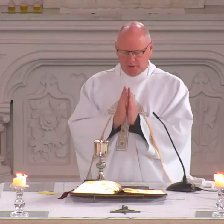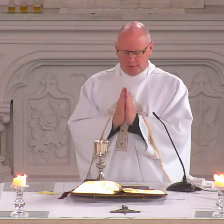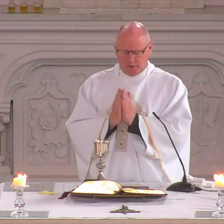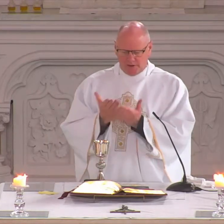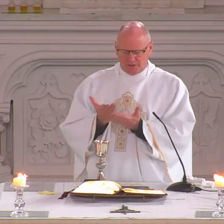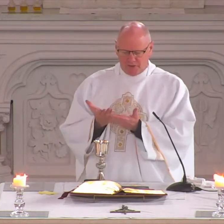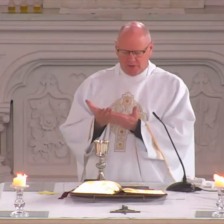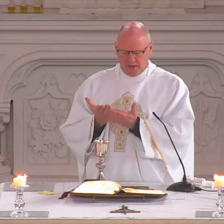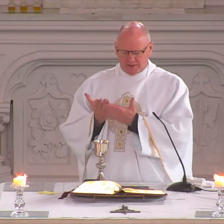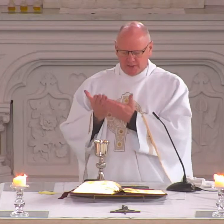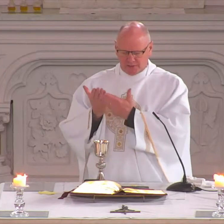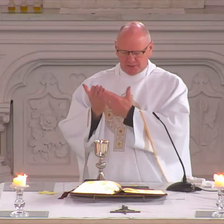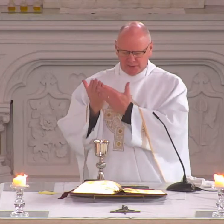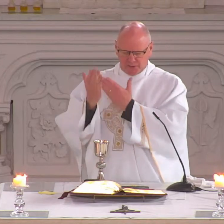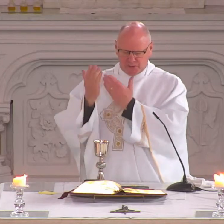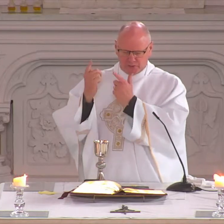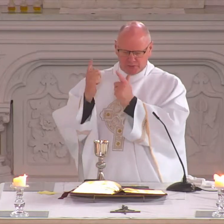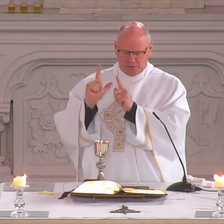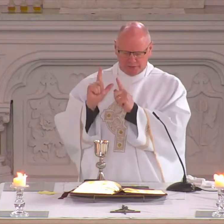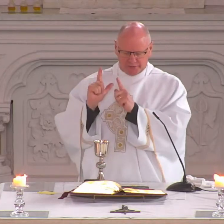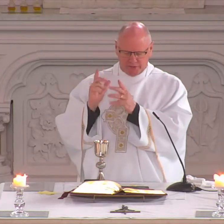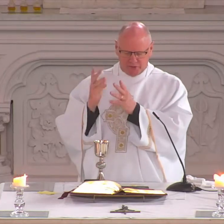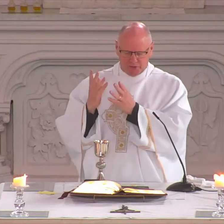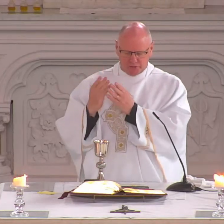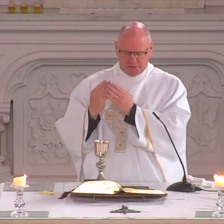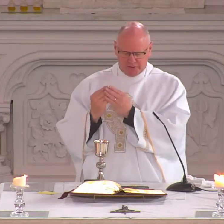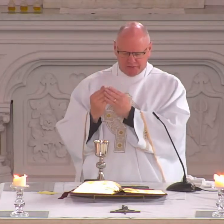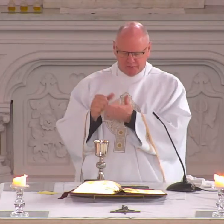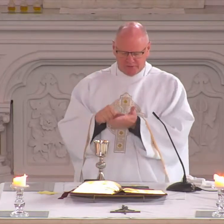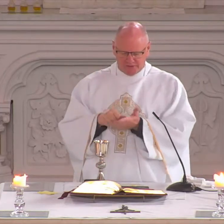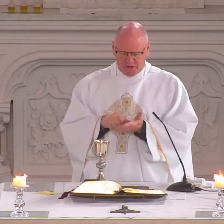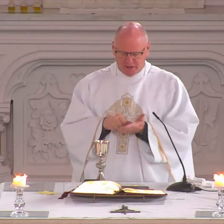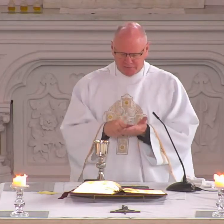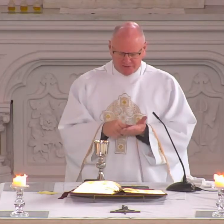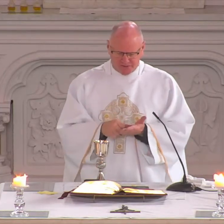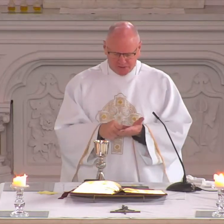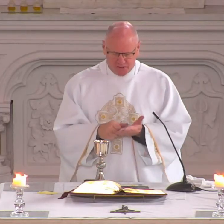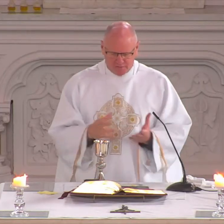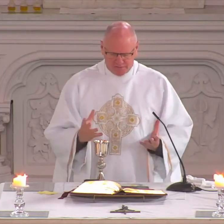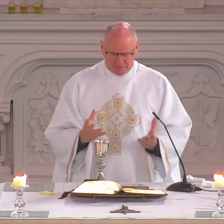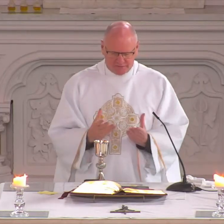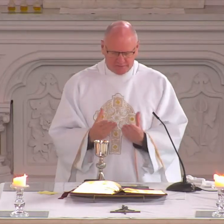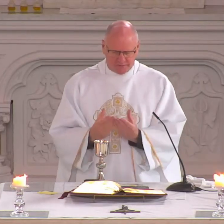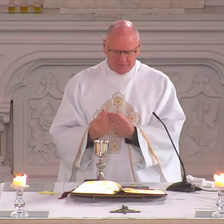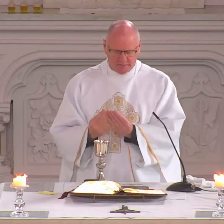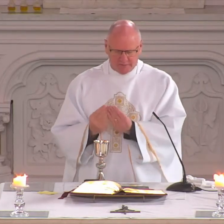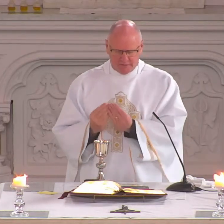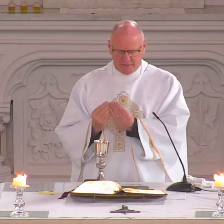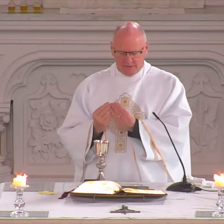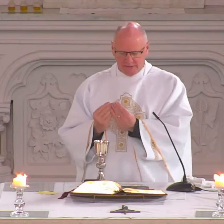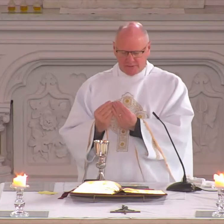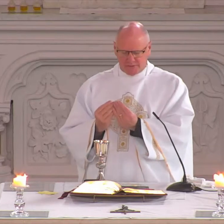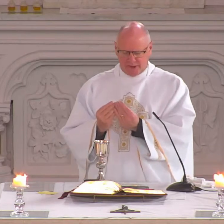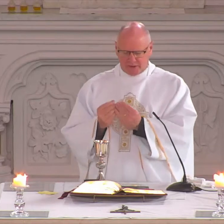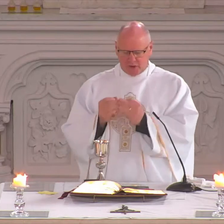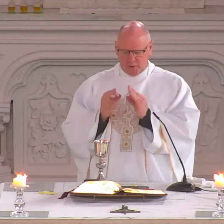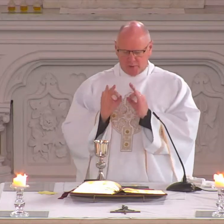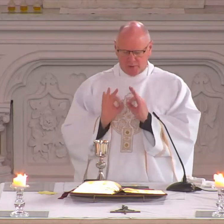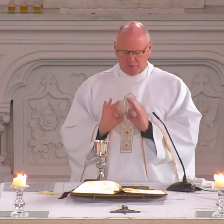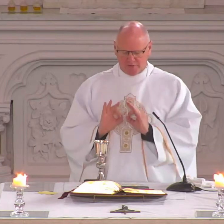May our prayers rise up to you, O Lord, together with the sacrificial offerings, so